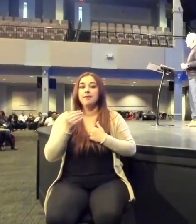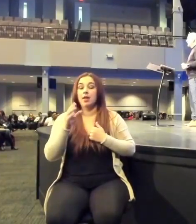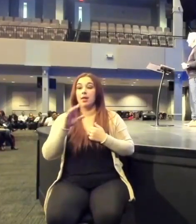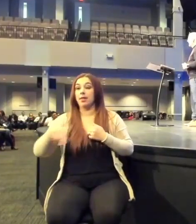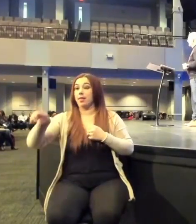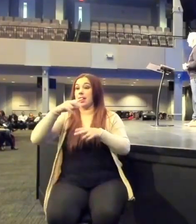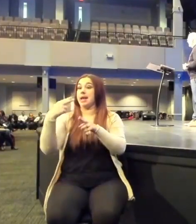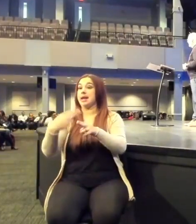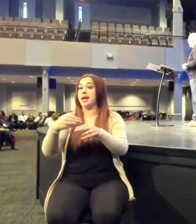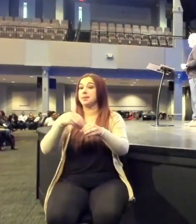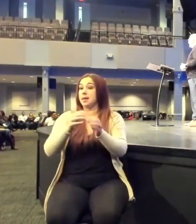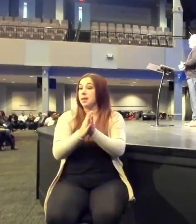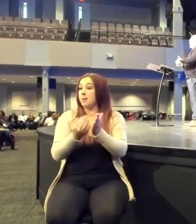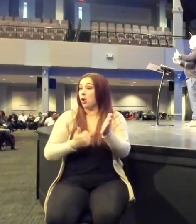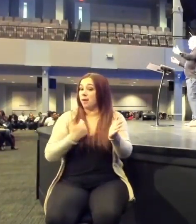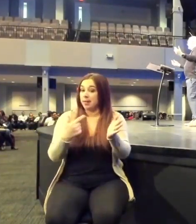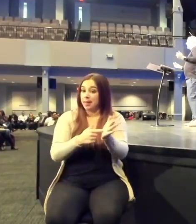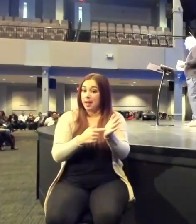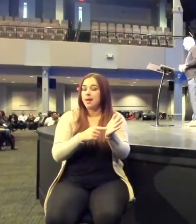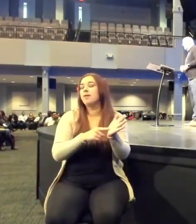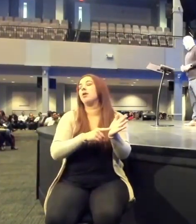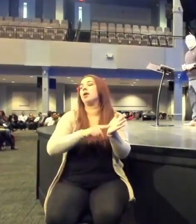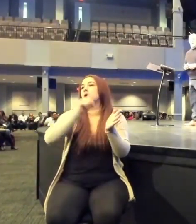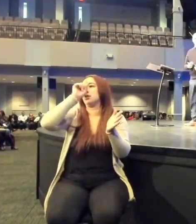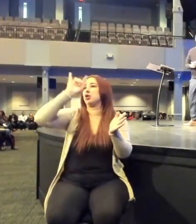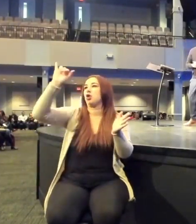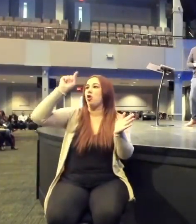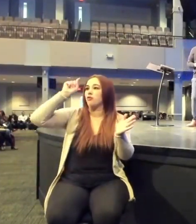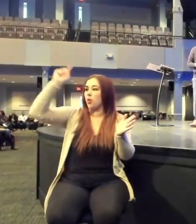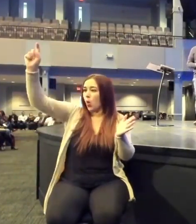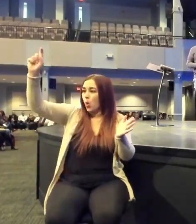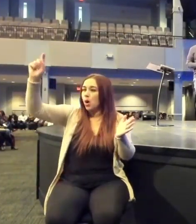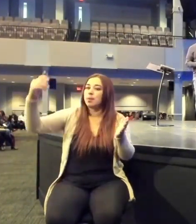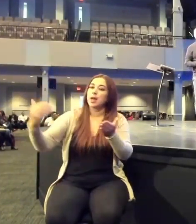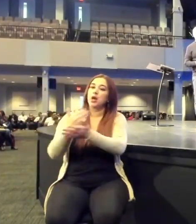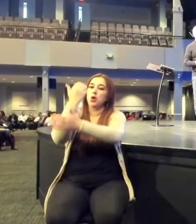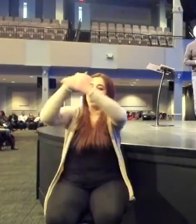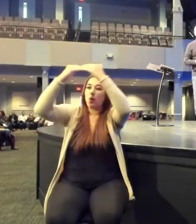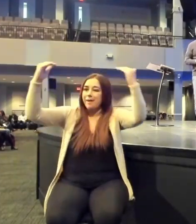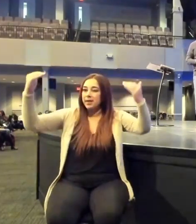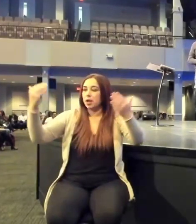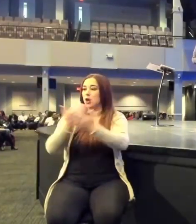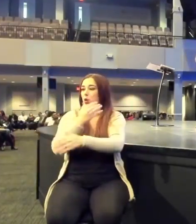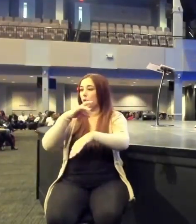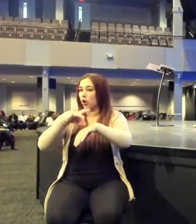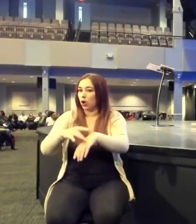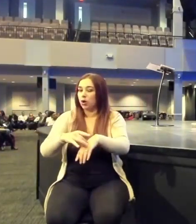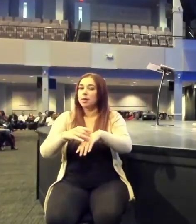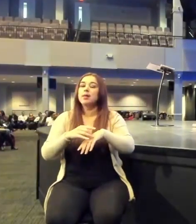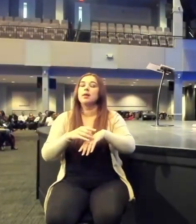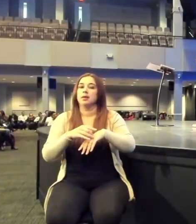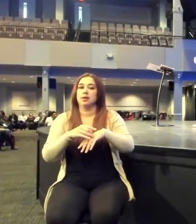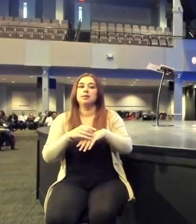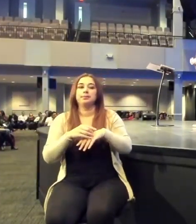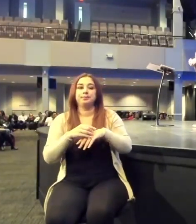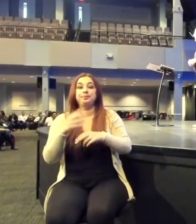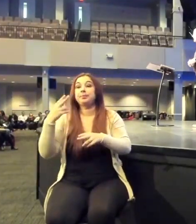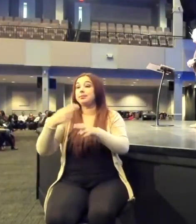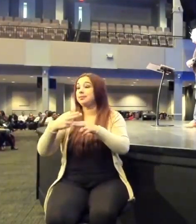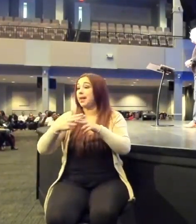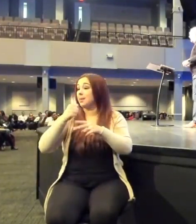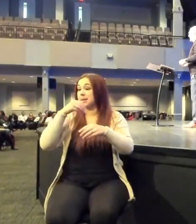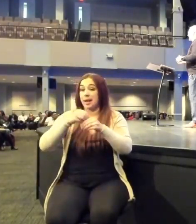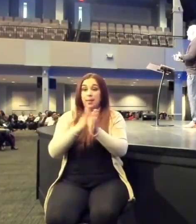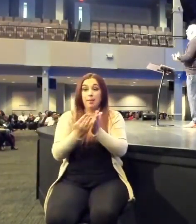are found in the book will go to their eternal reward. There will be a new heaven and a new earth. Those whose names are not found in the Book of